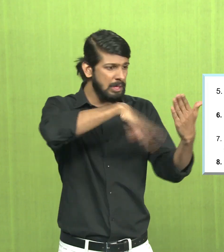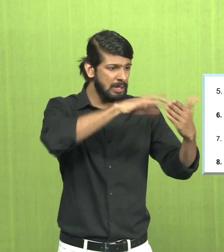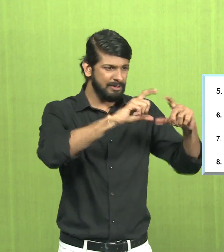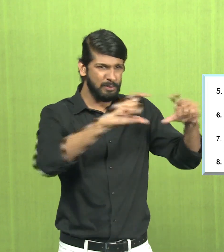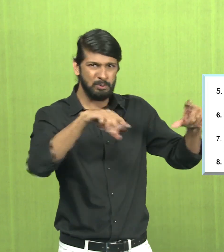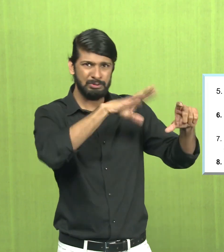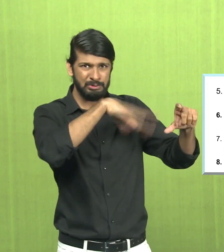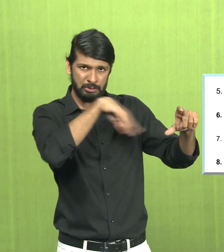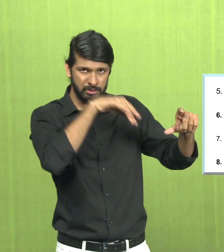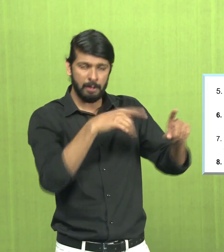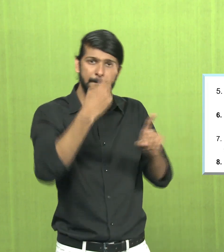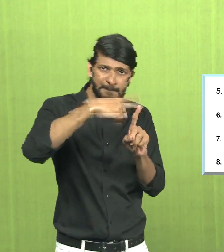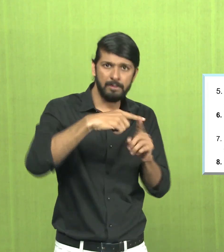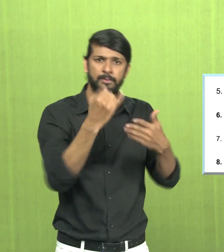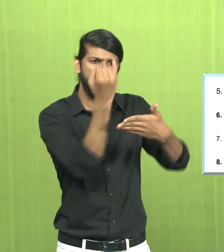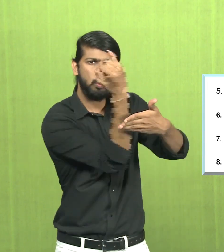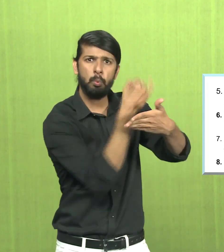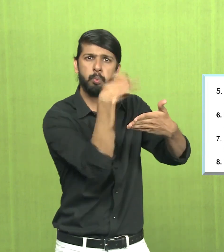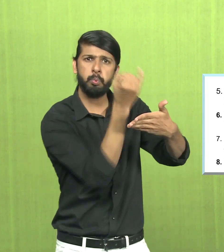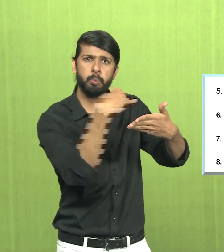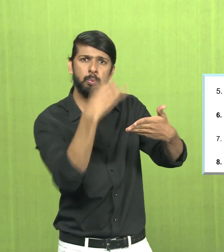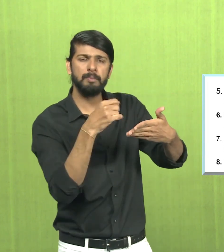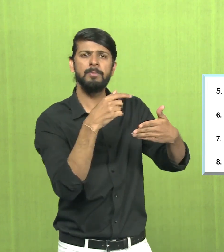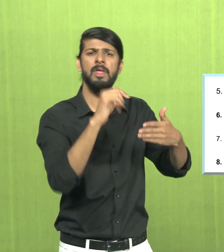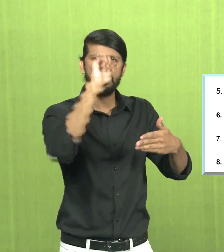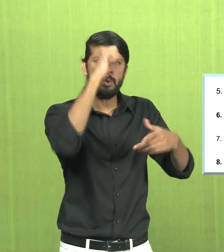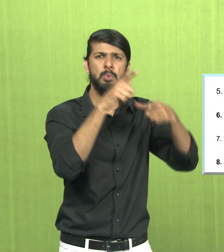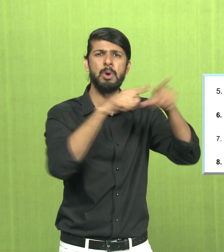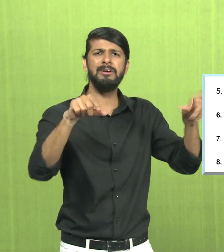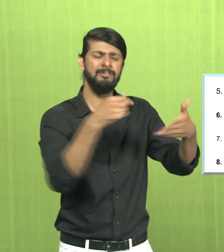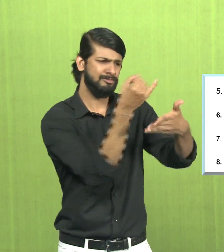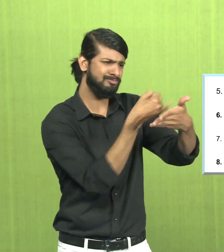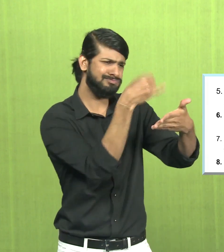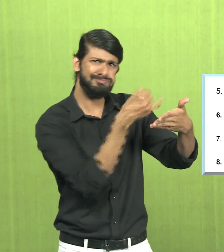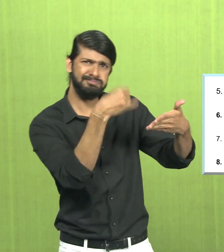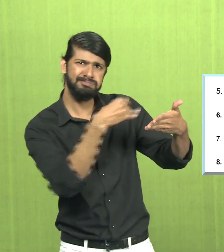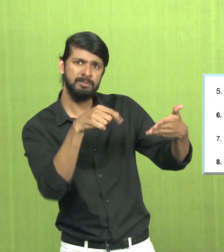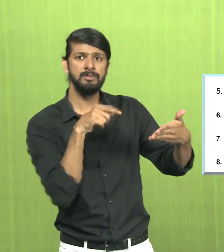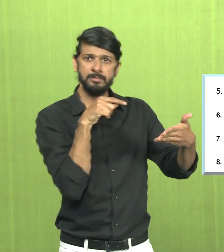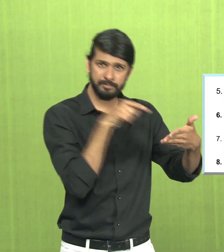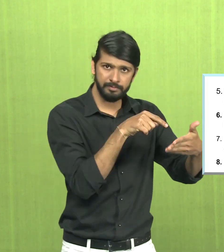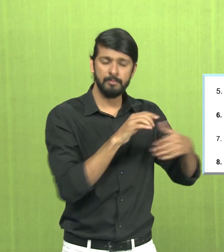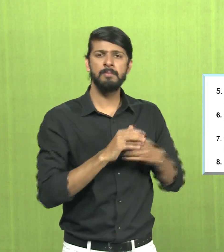The paintings and the calligraphy was done on palm leaves.